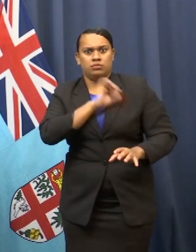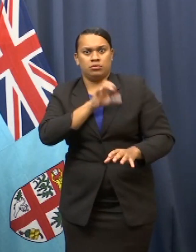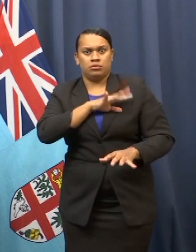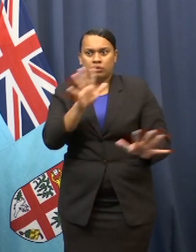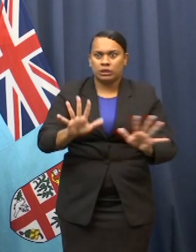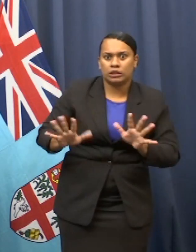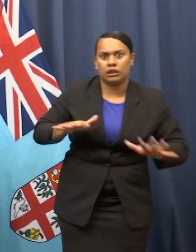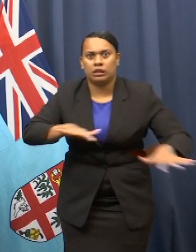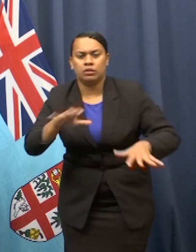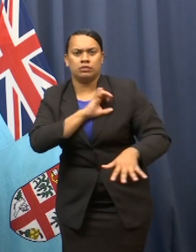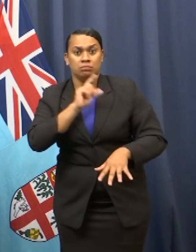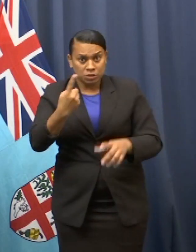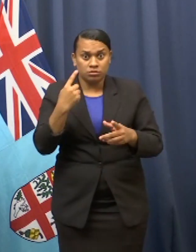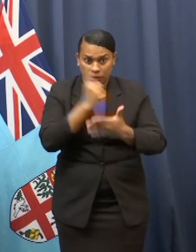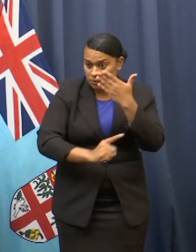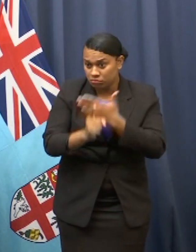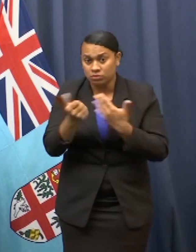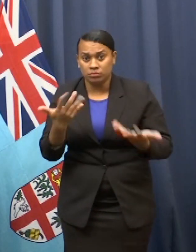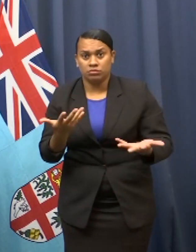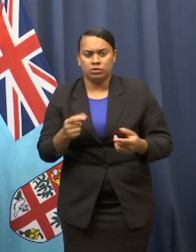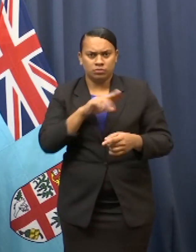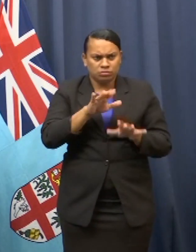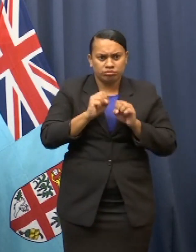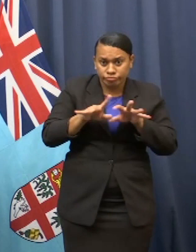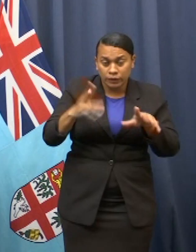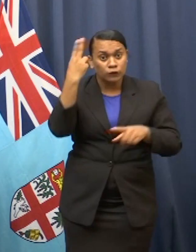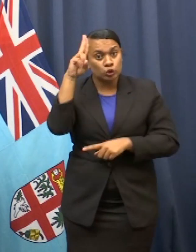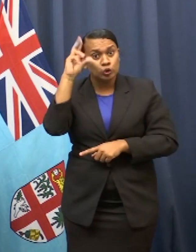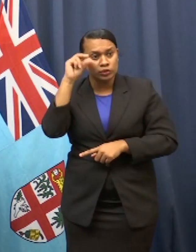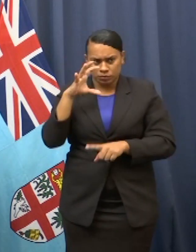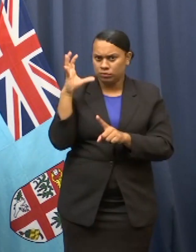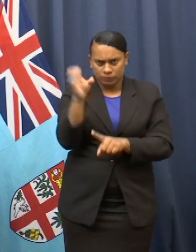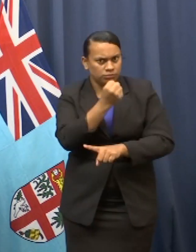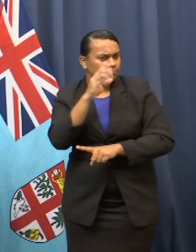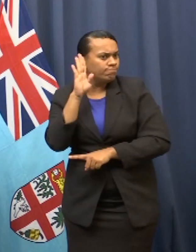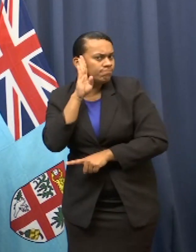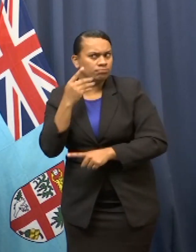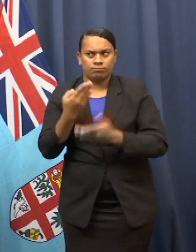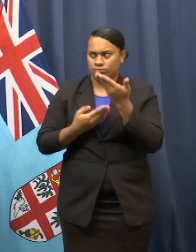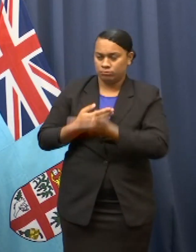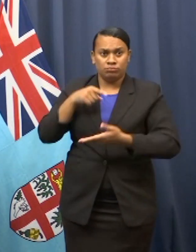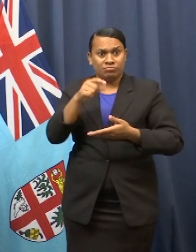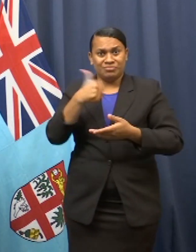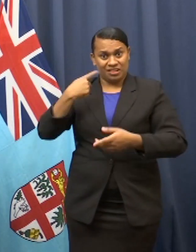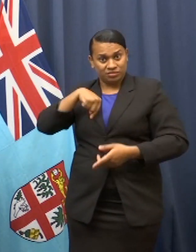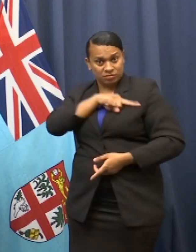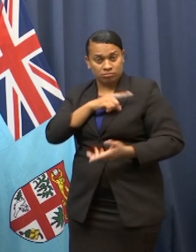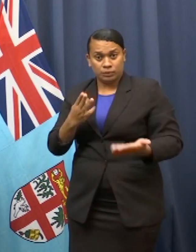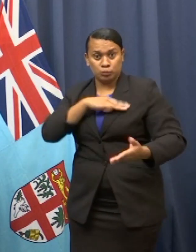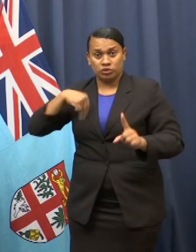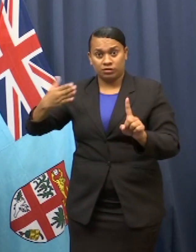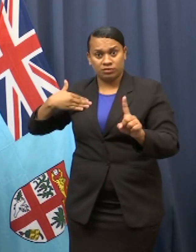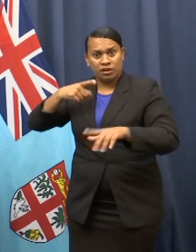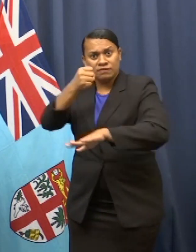need arises. Fijians must adhere to our advice now, or the control freedom that's currently been taken for